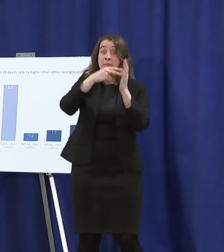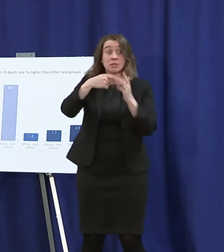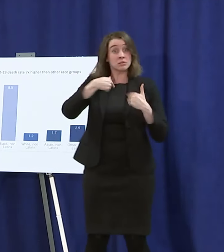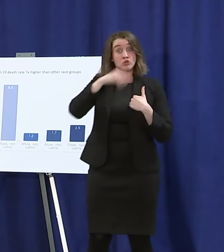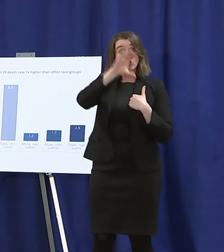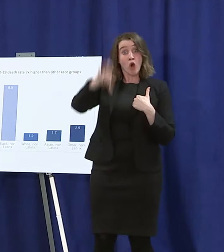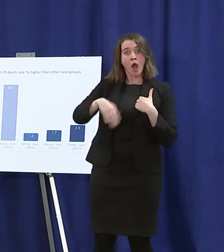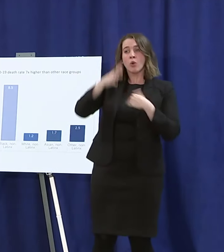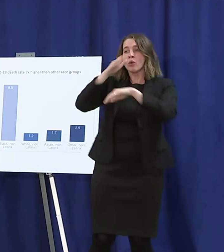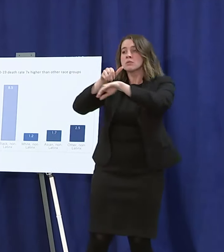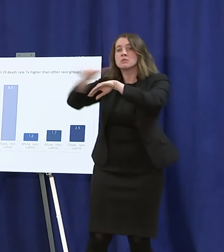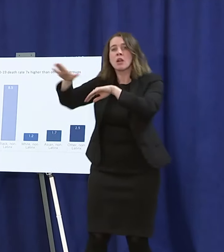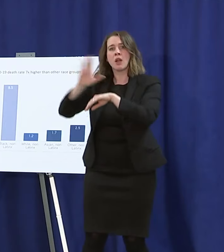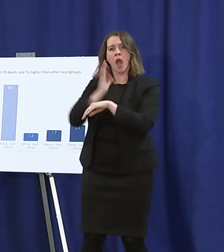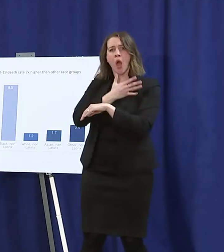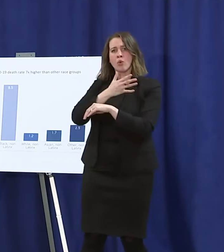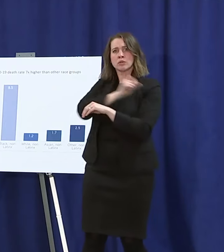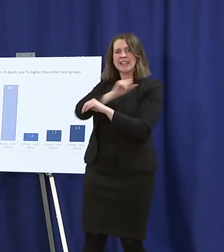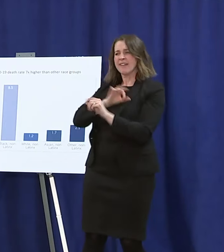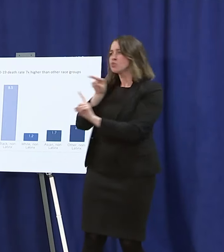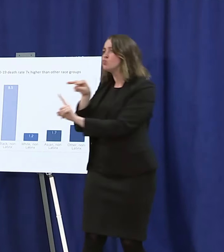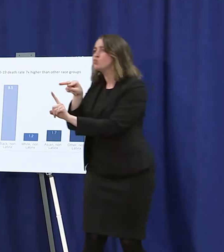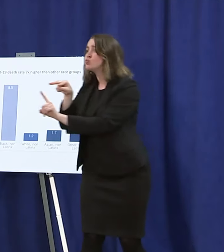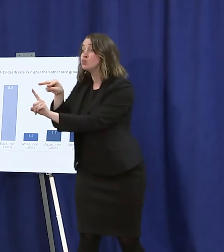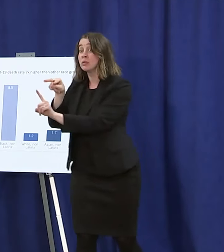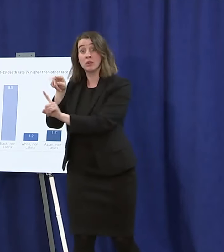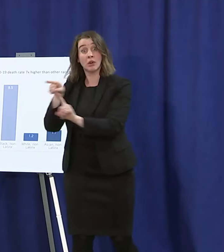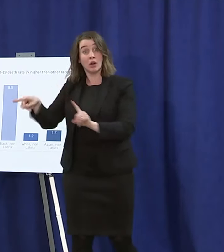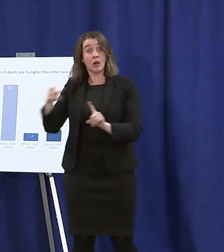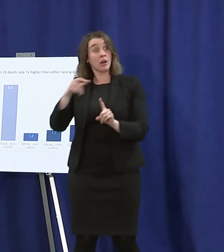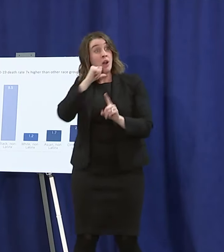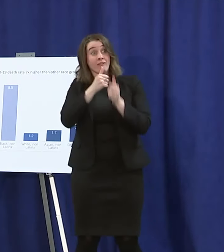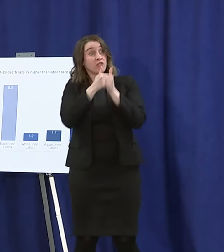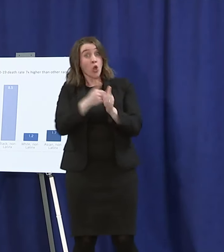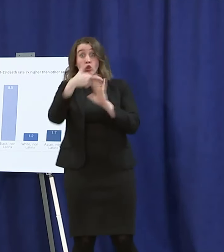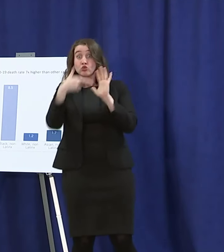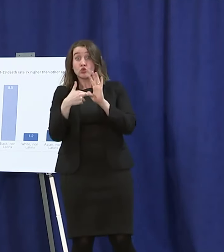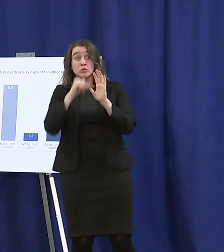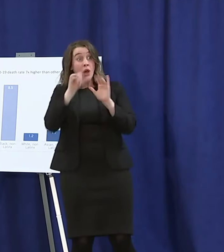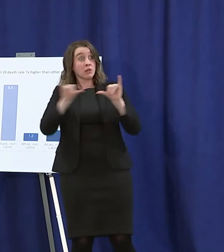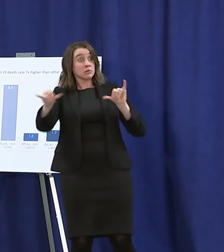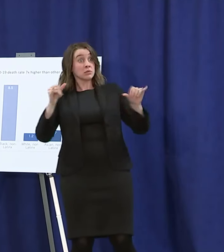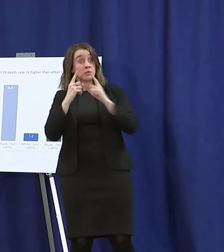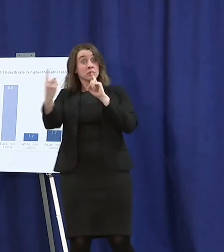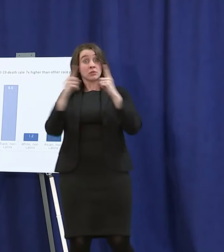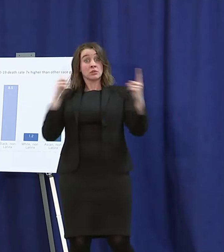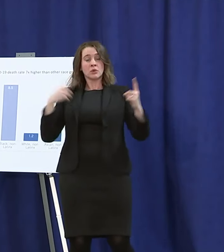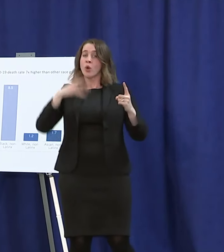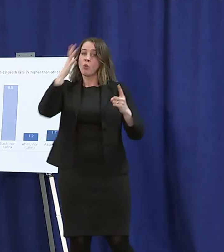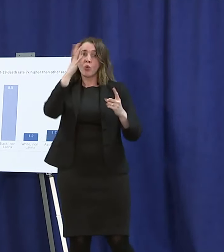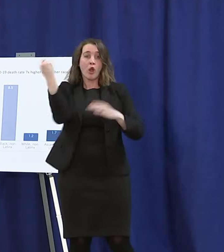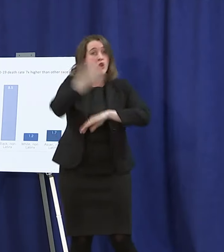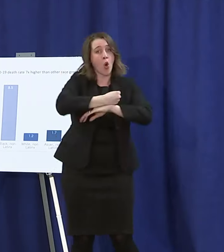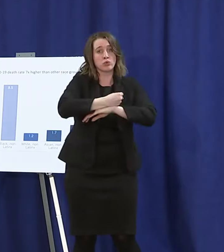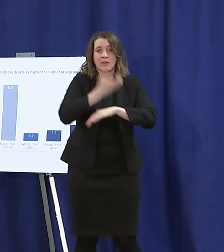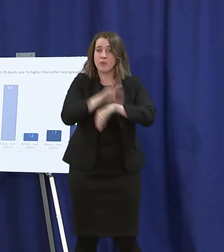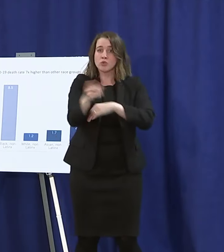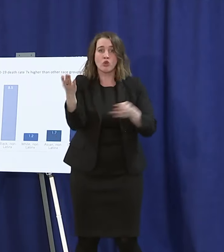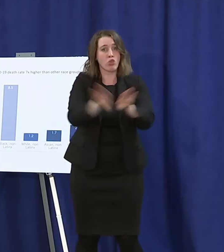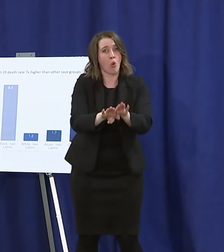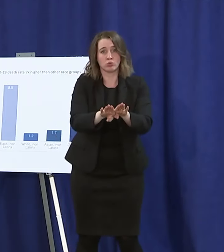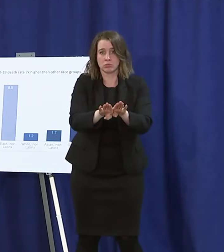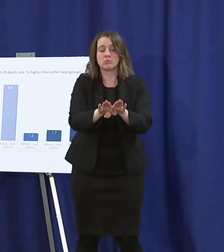will demand that you do this, and if you do not, we will shut you down. This will